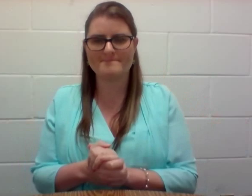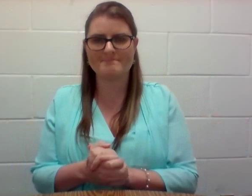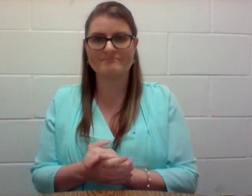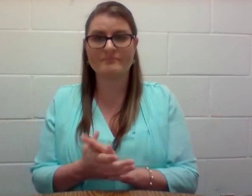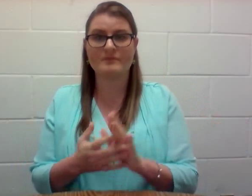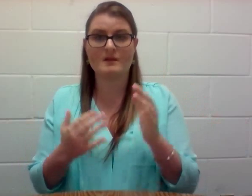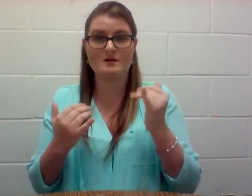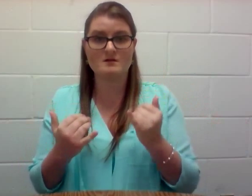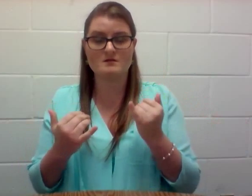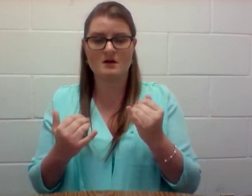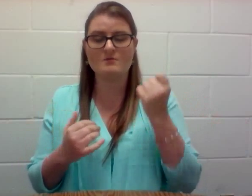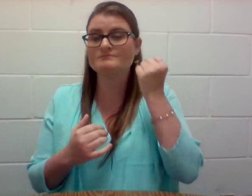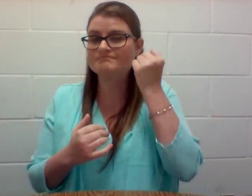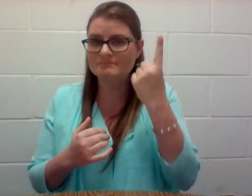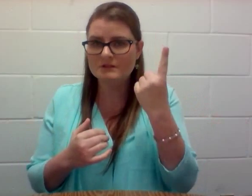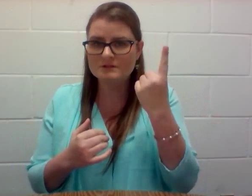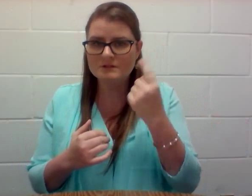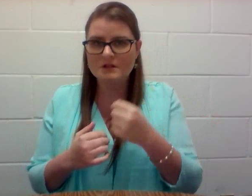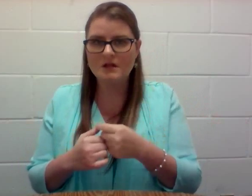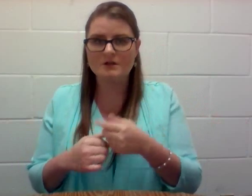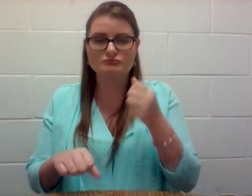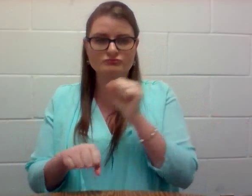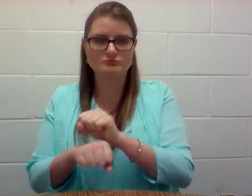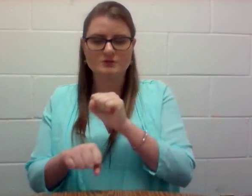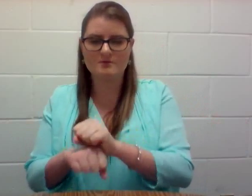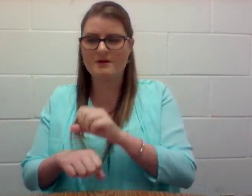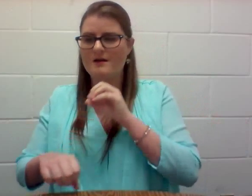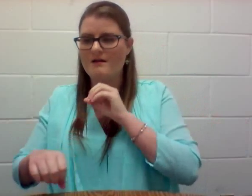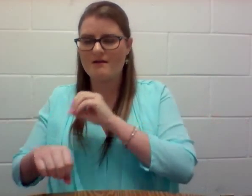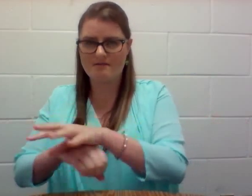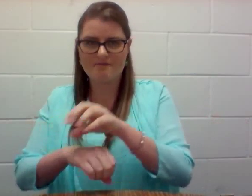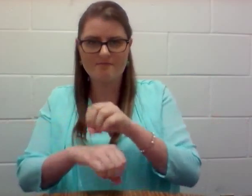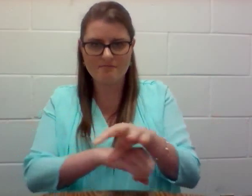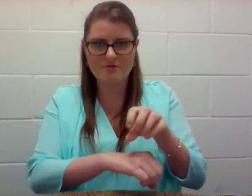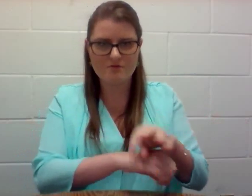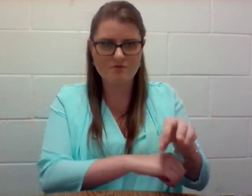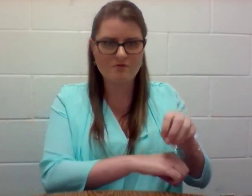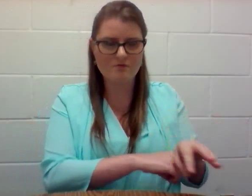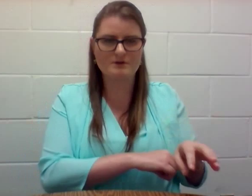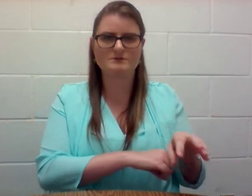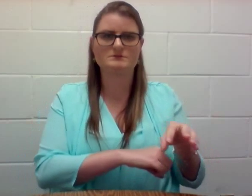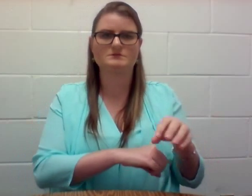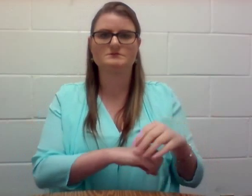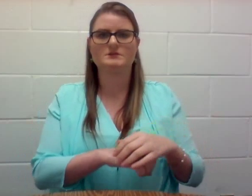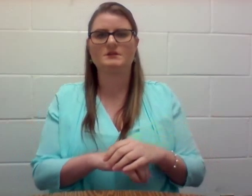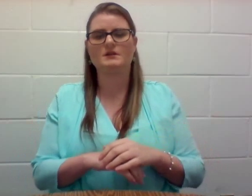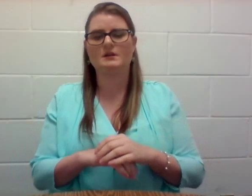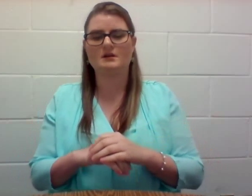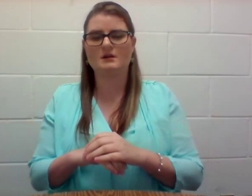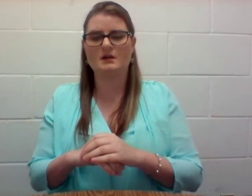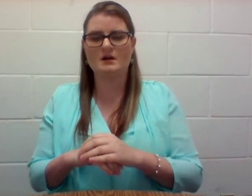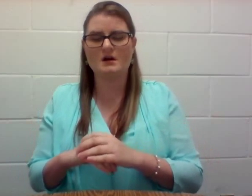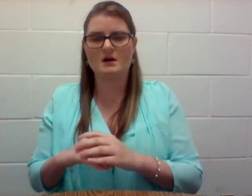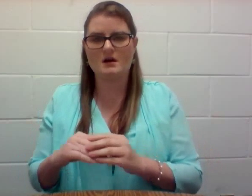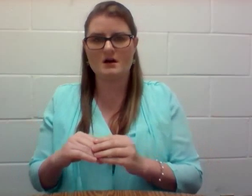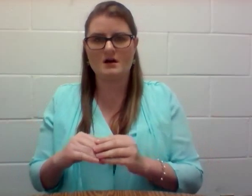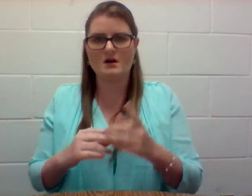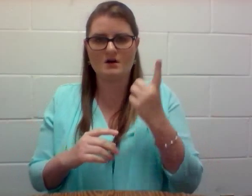or leadership between men and women can be described along two continuums. And I'll mention these and then show how